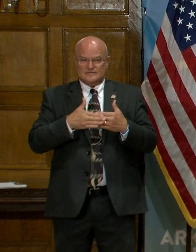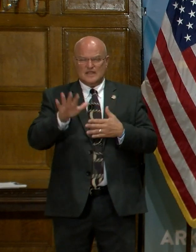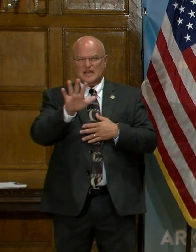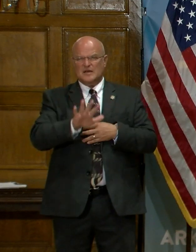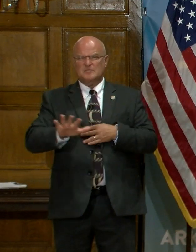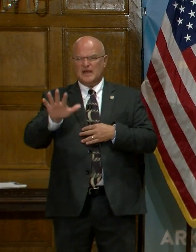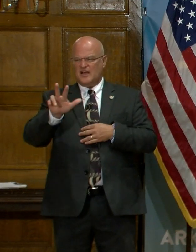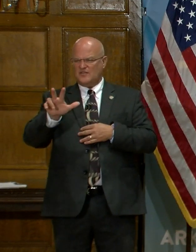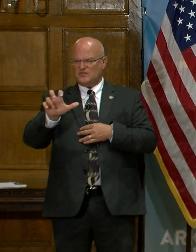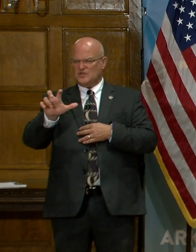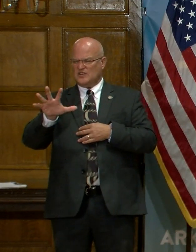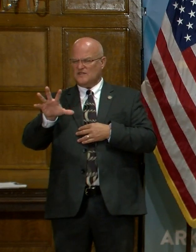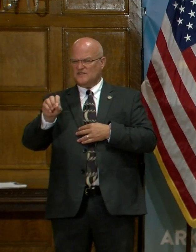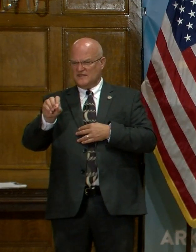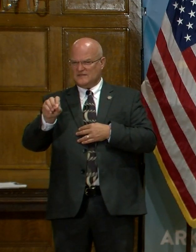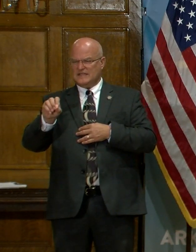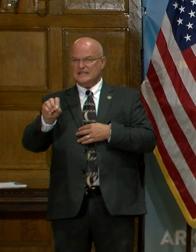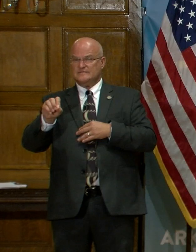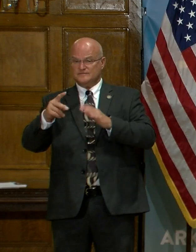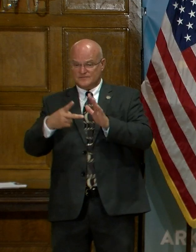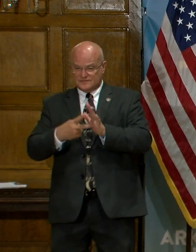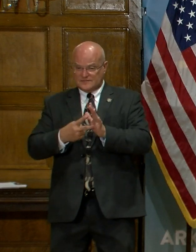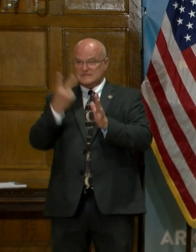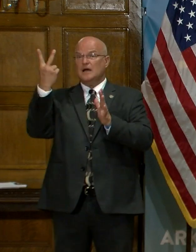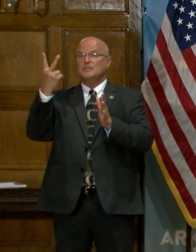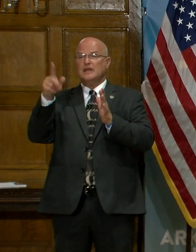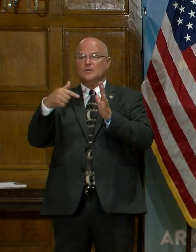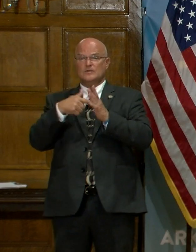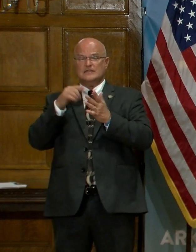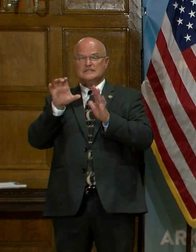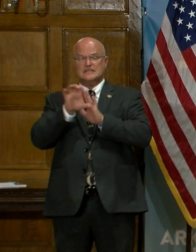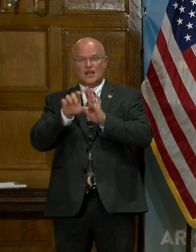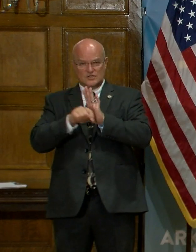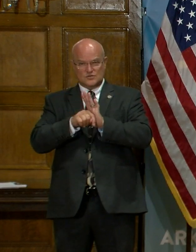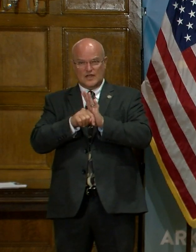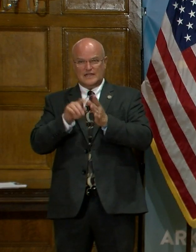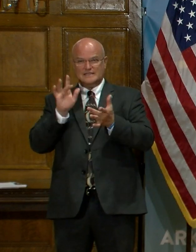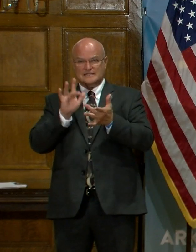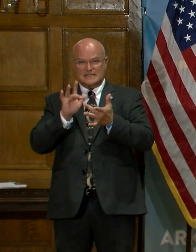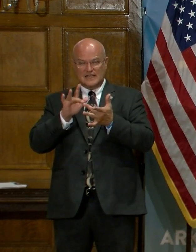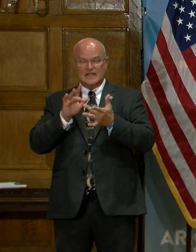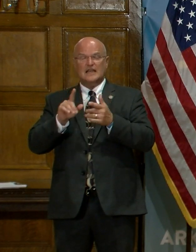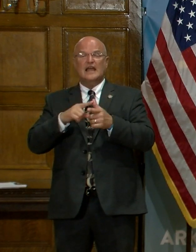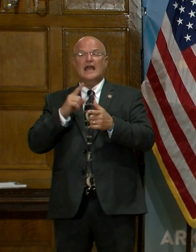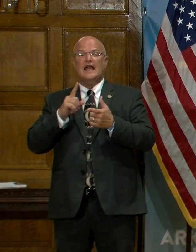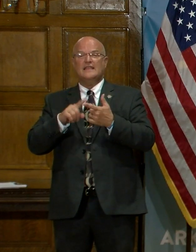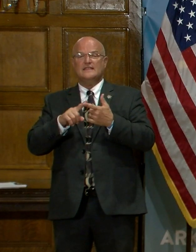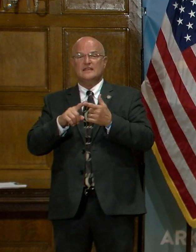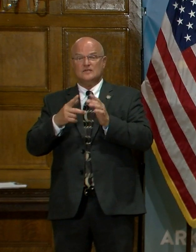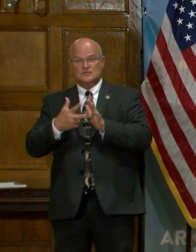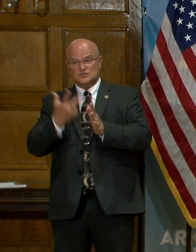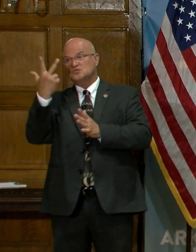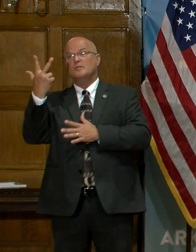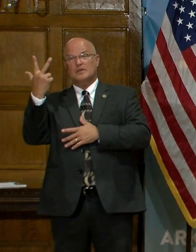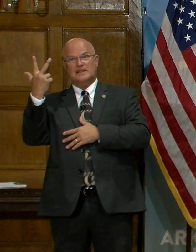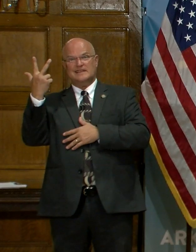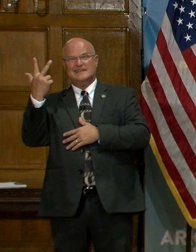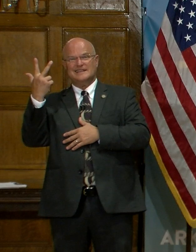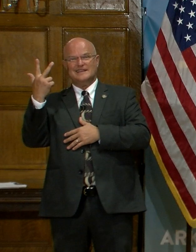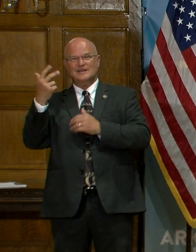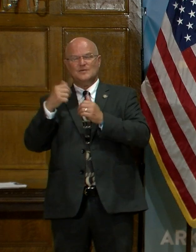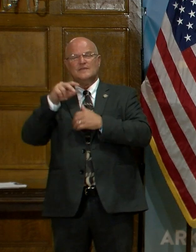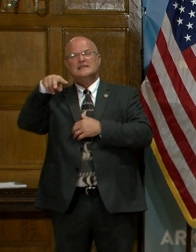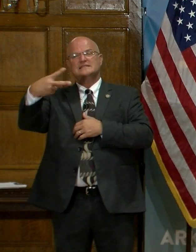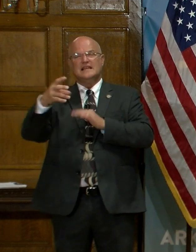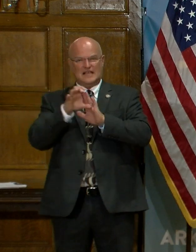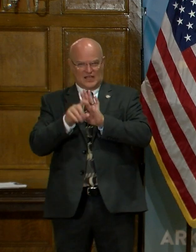about 350. We will double that with this contract, and then we'll triple it with